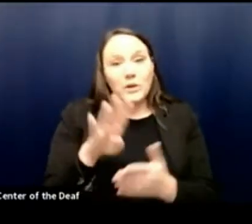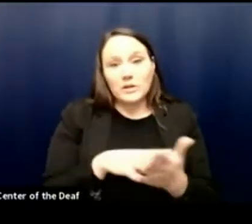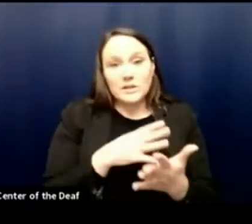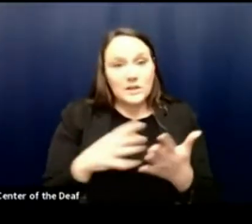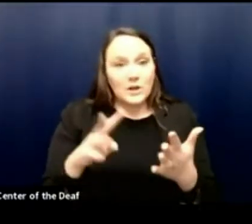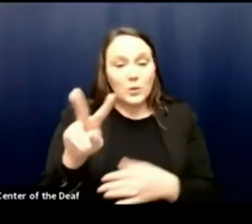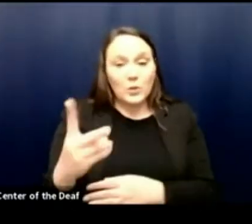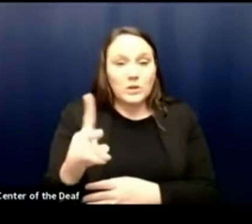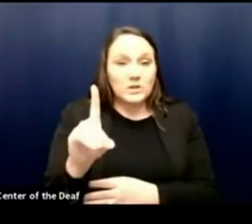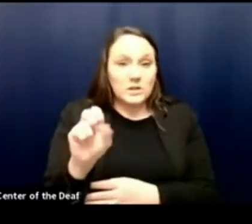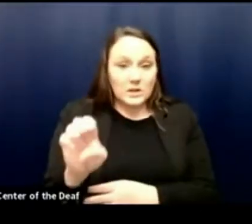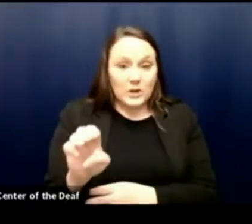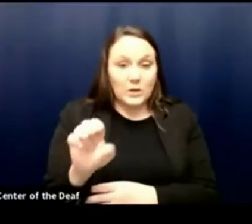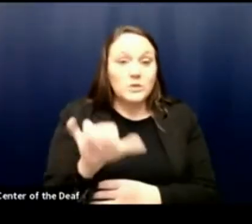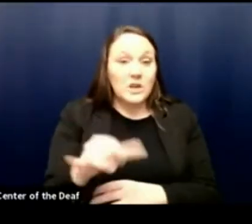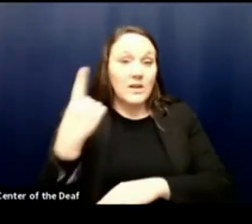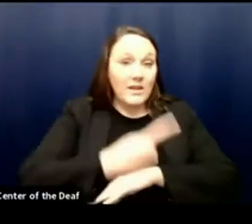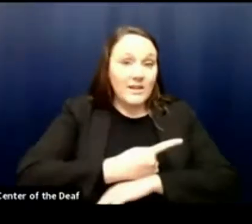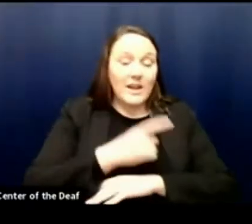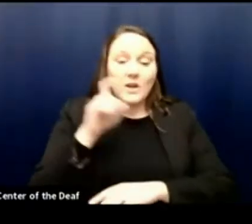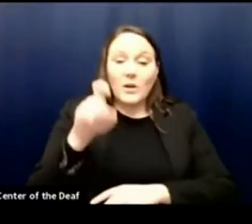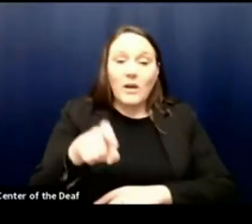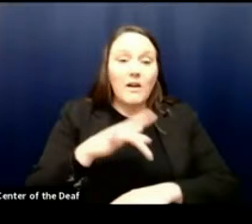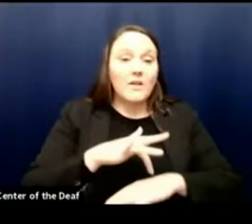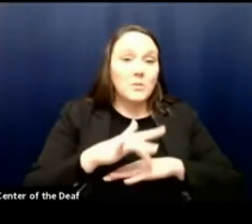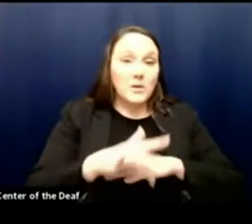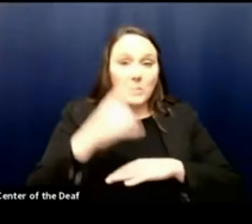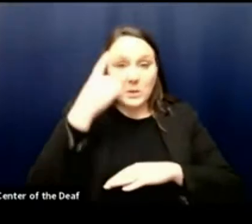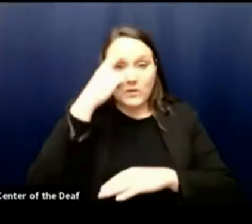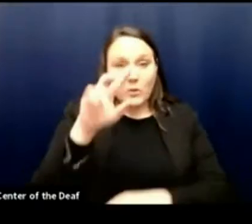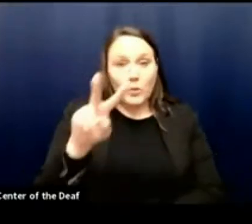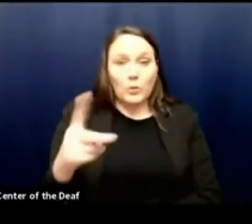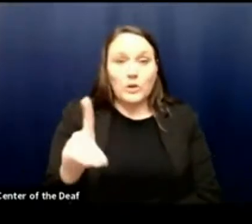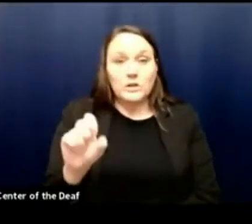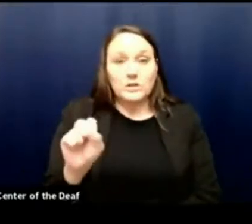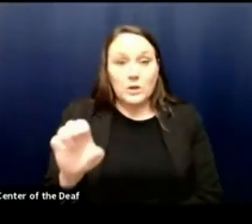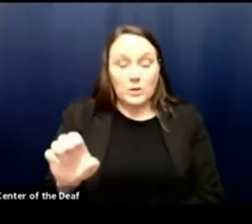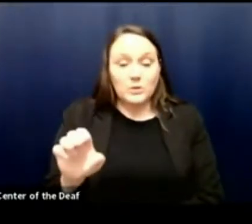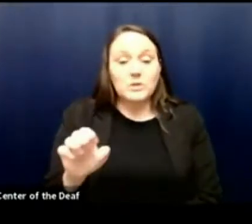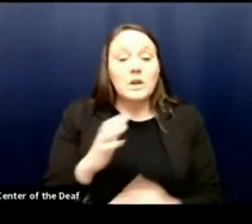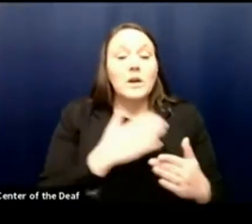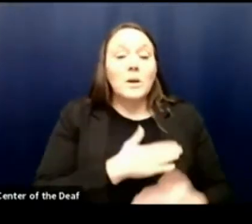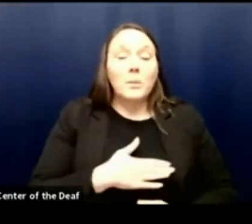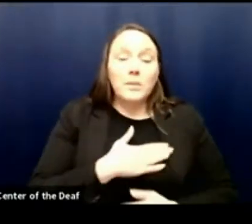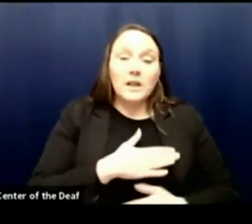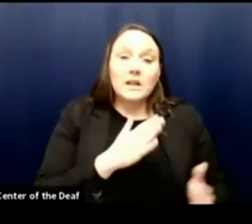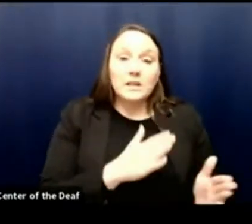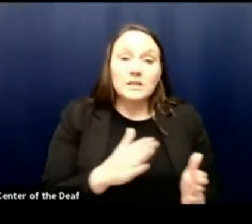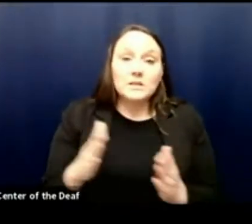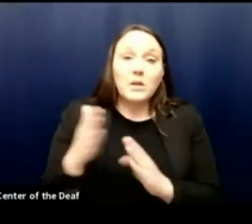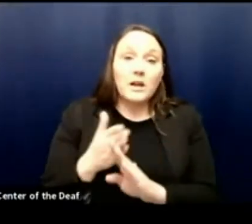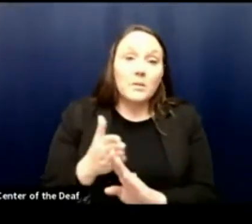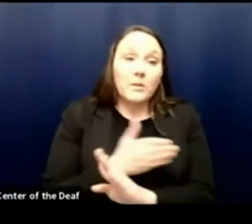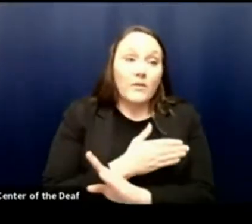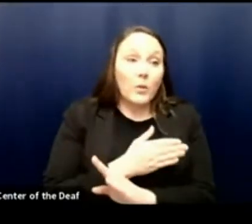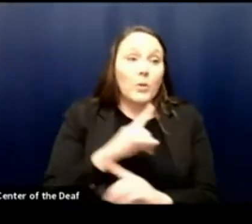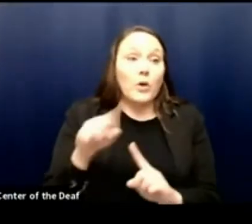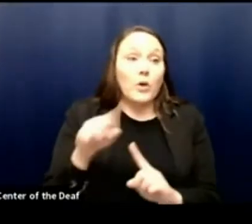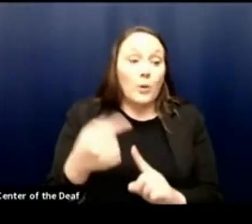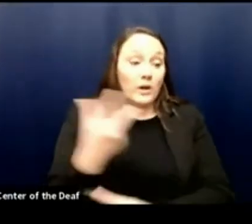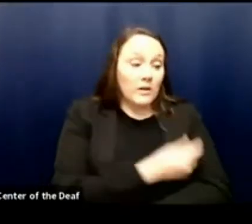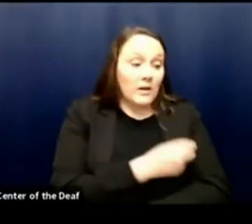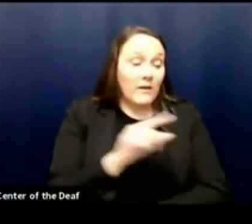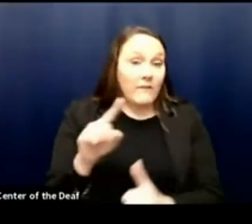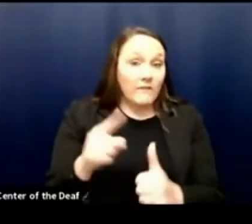date you receive is the date you must be available to receive your second dose. Please plan ahead when you're getting your first dose to make sure you're